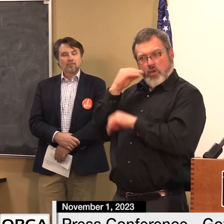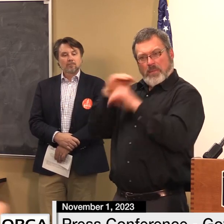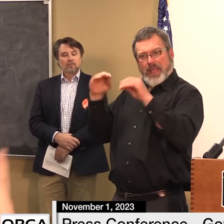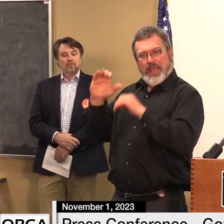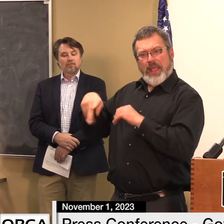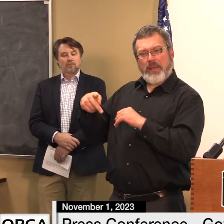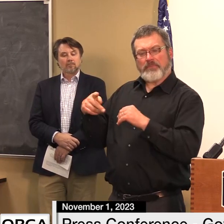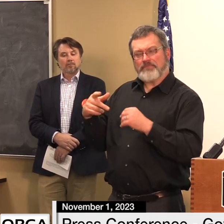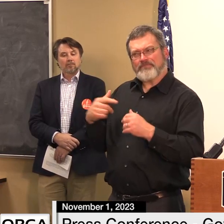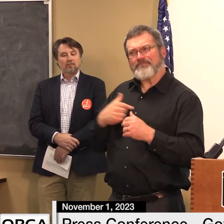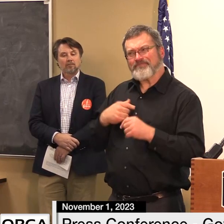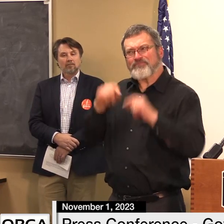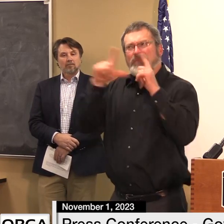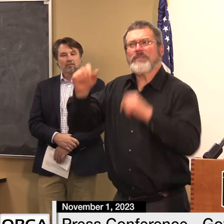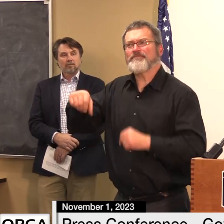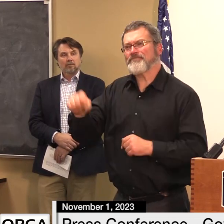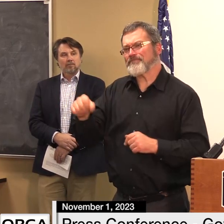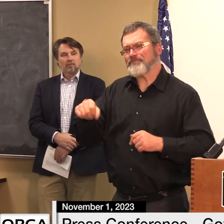that.